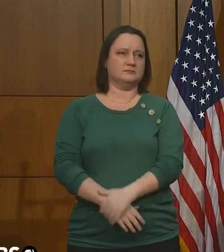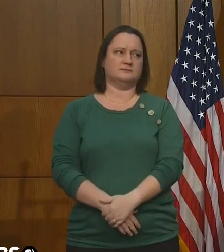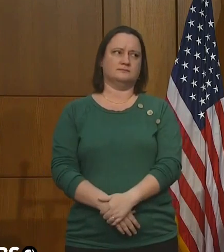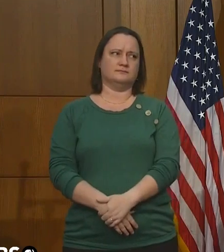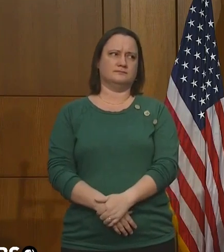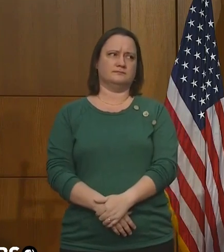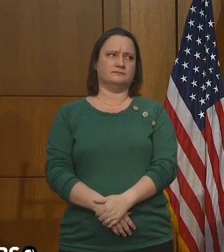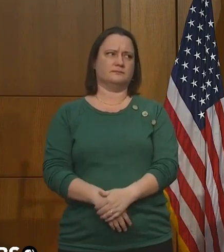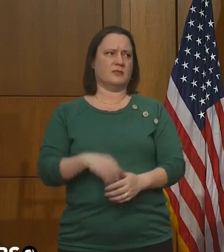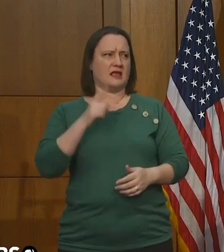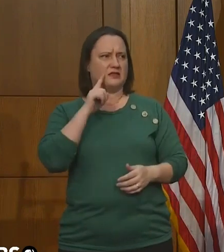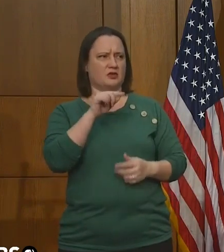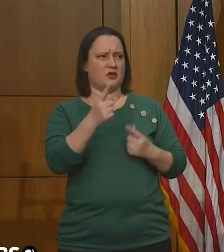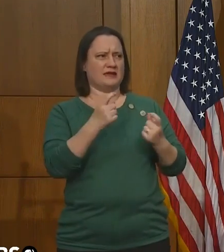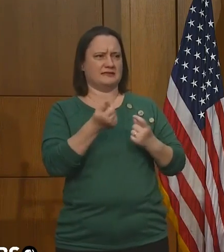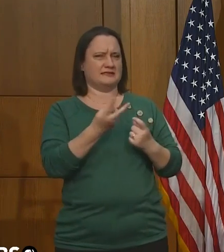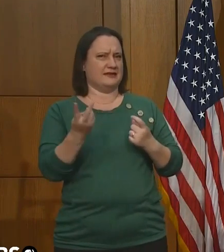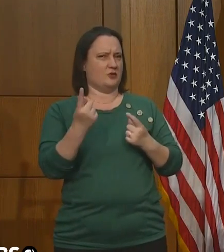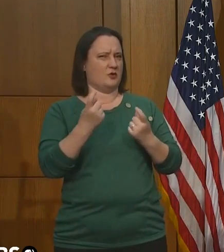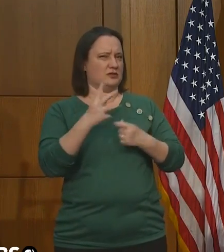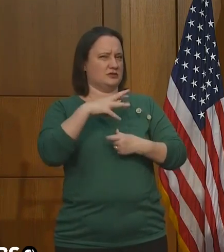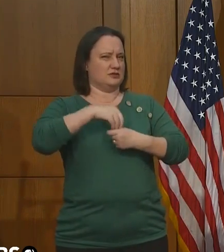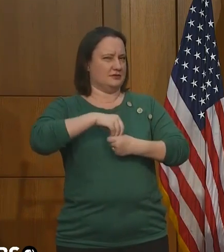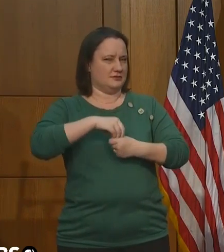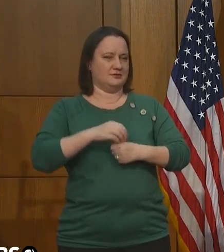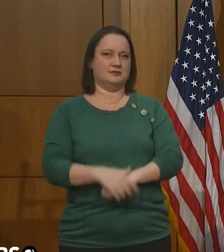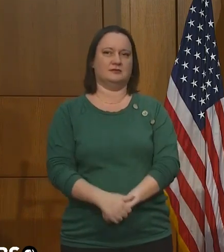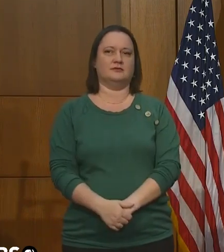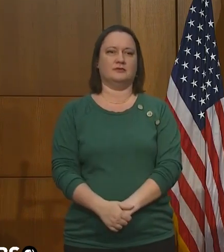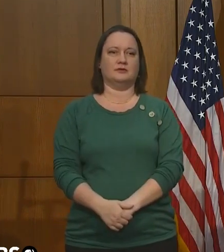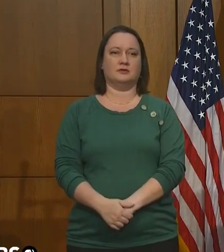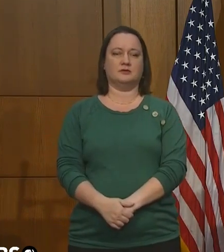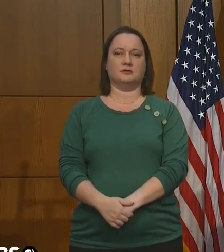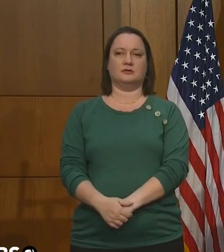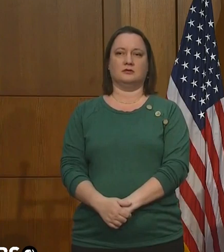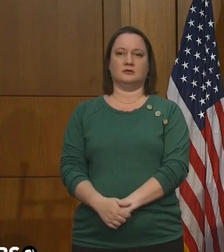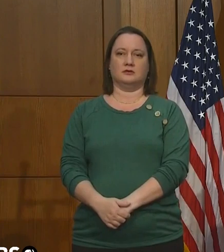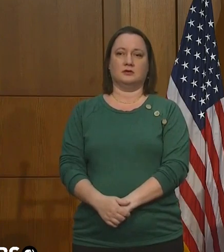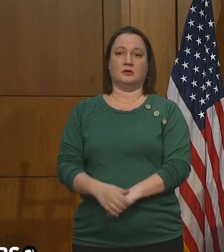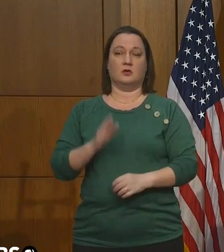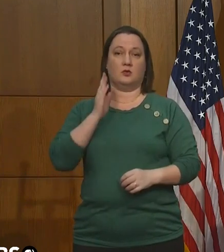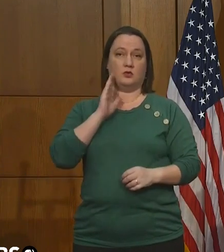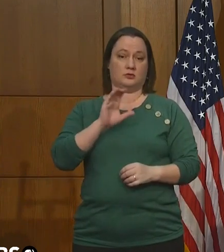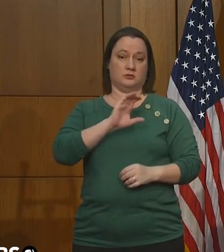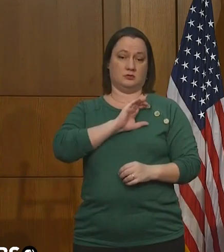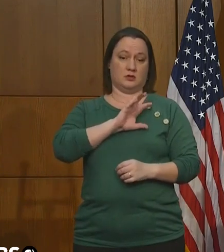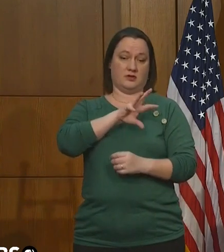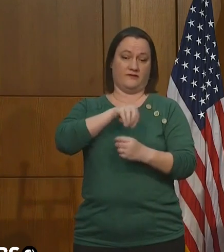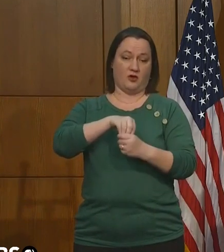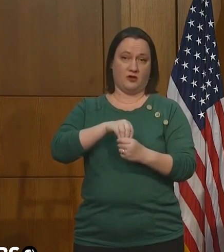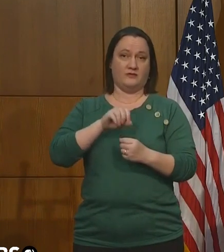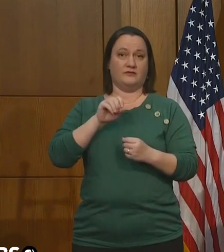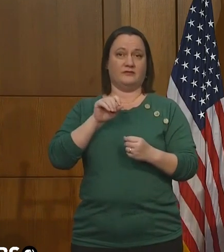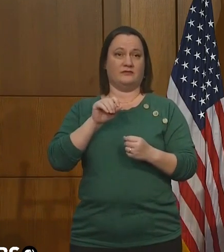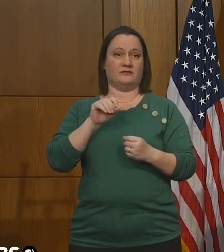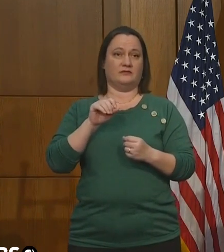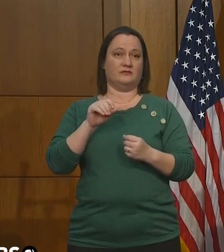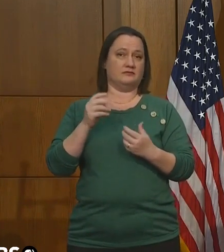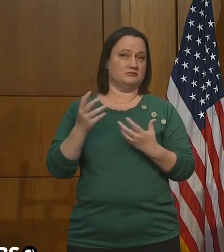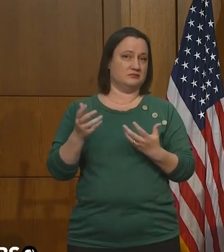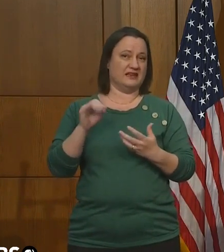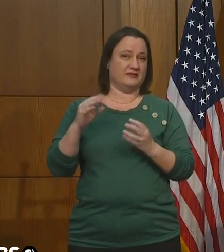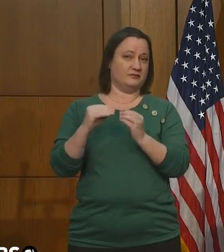you're asking a couple questions. The question was, would law enforcement be involved? Let me go back to